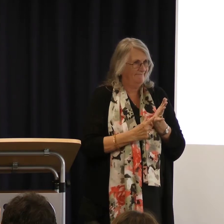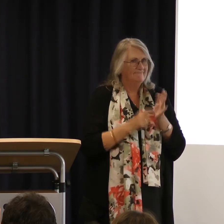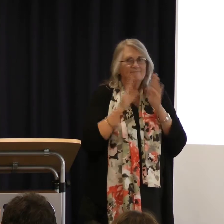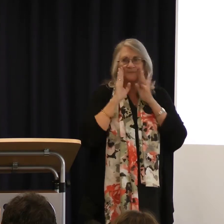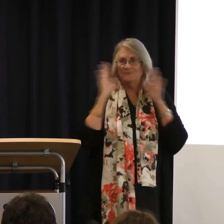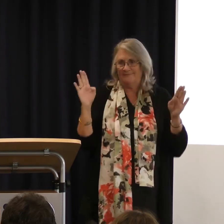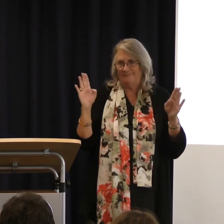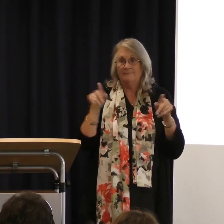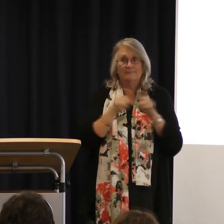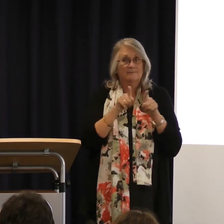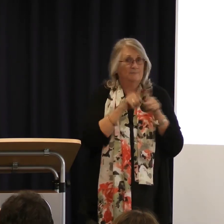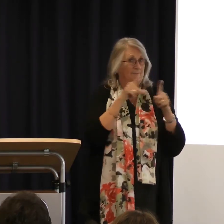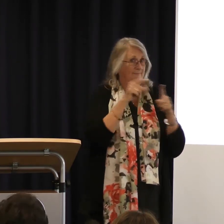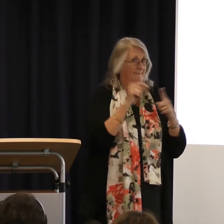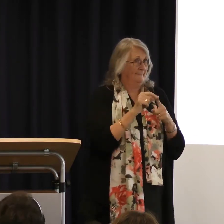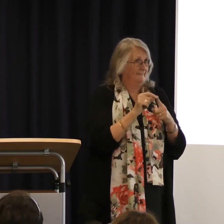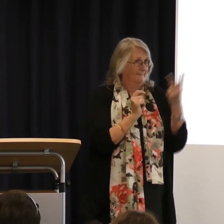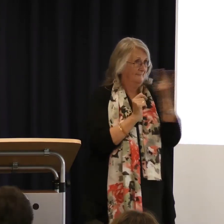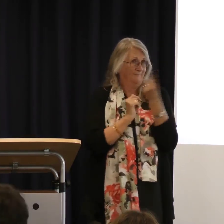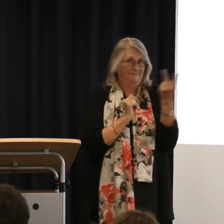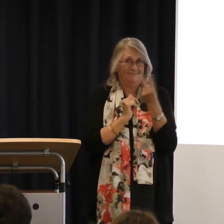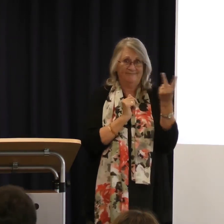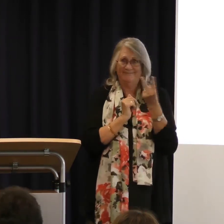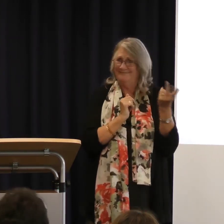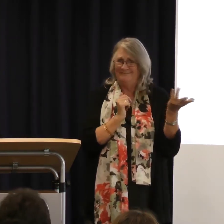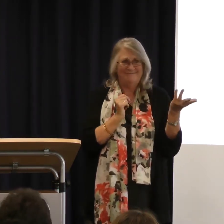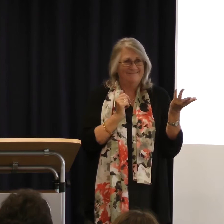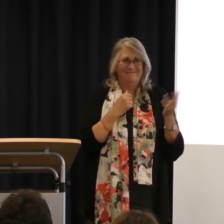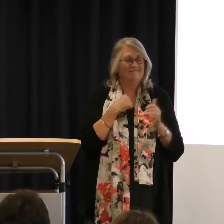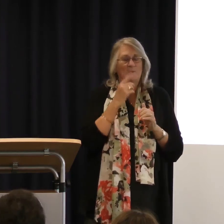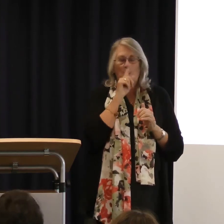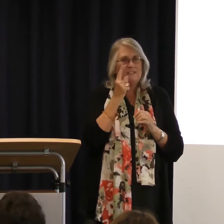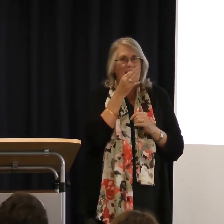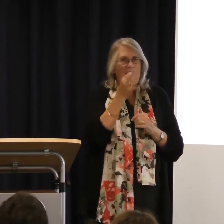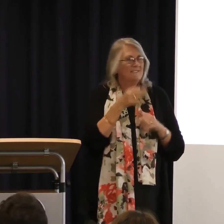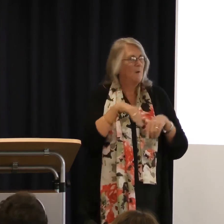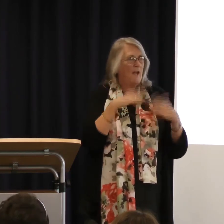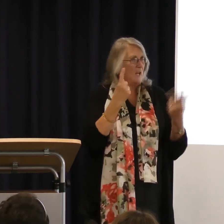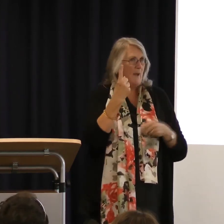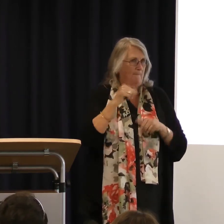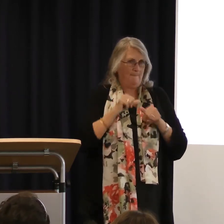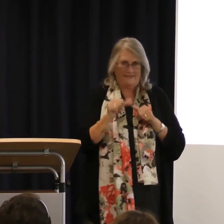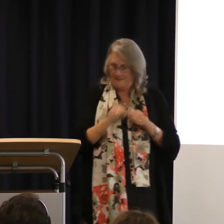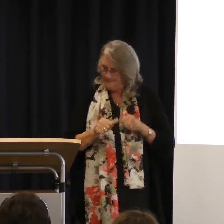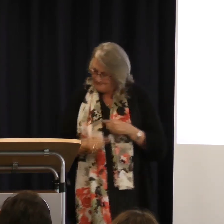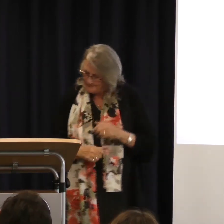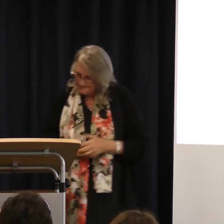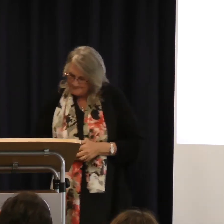or known as ADSF. He was a wonderful manager, as well as deputy manager. I couldn't ask for anyone better